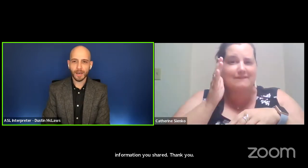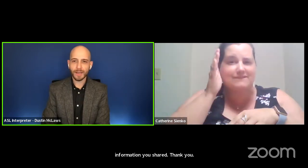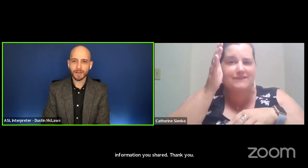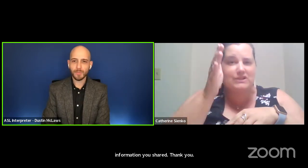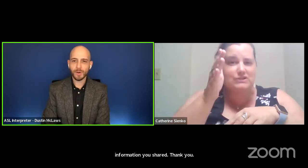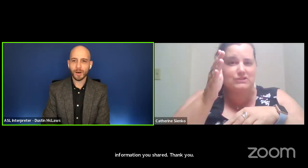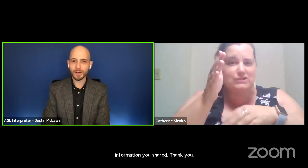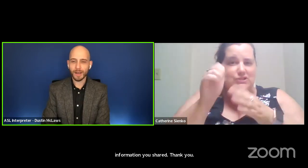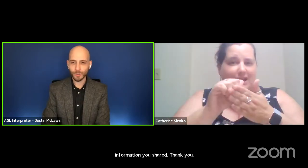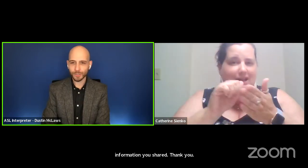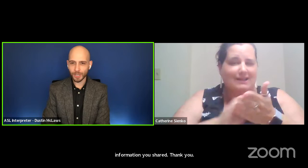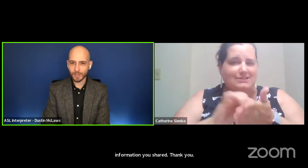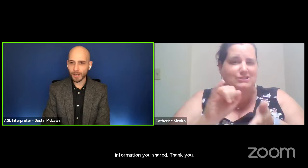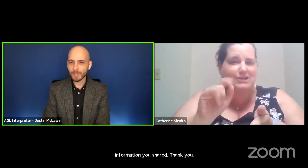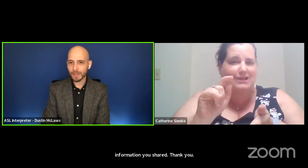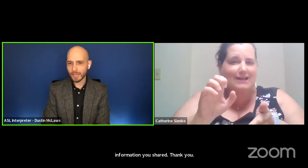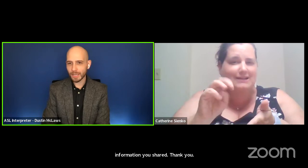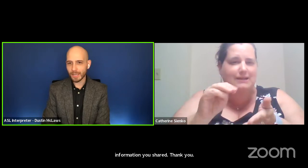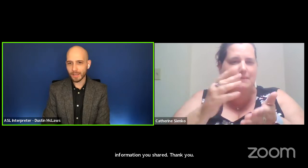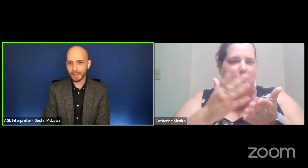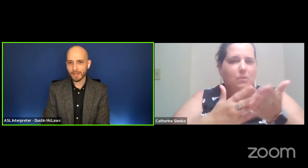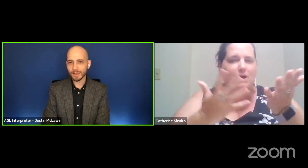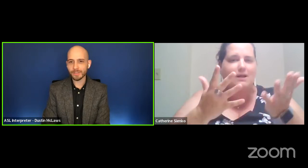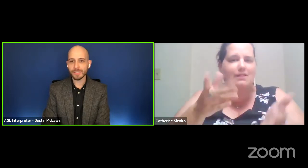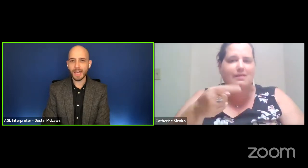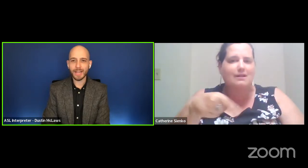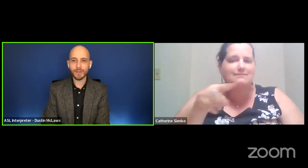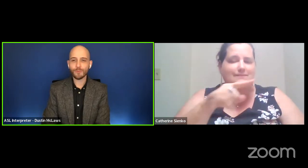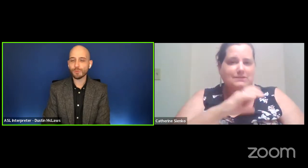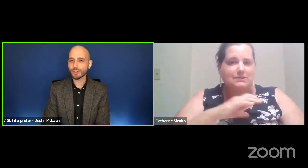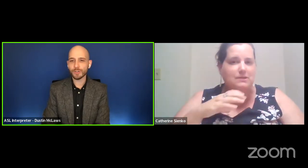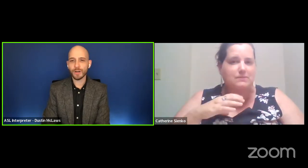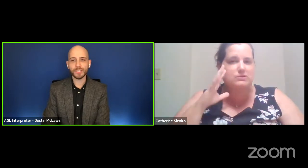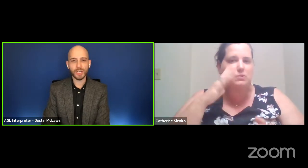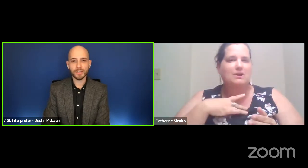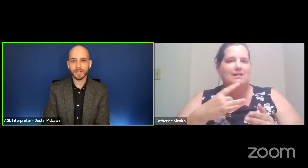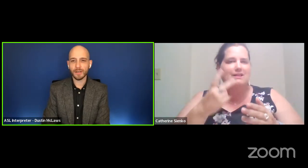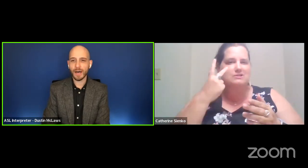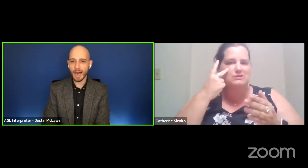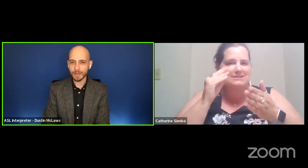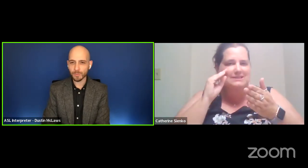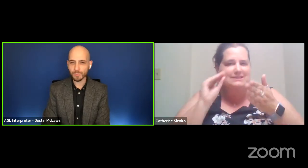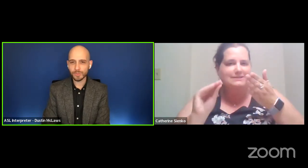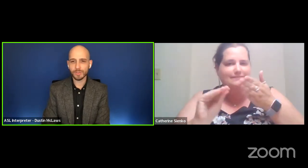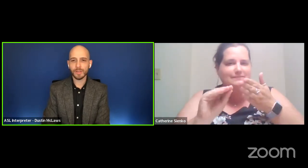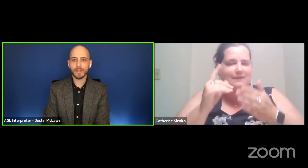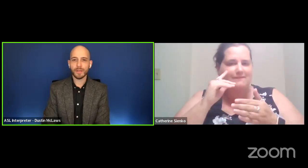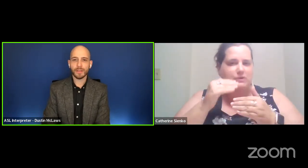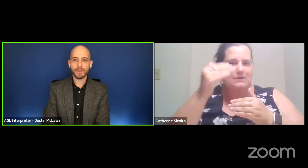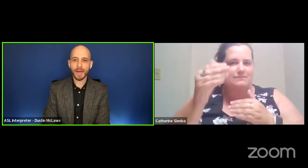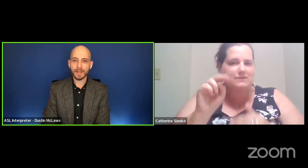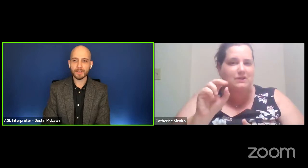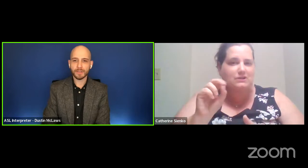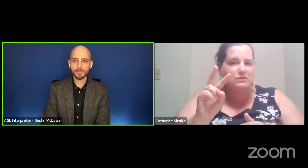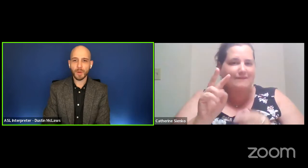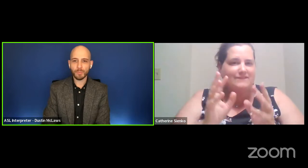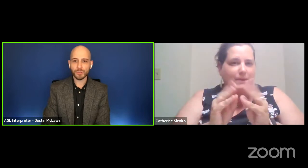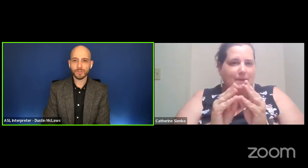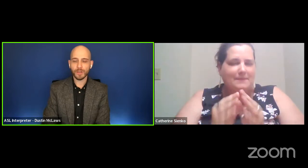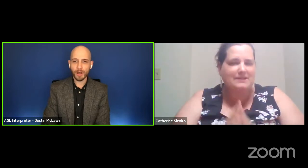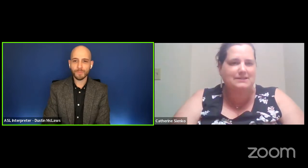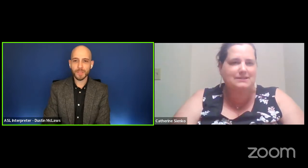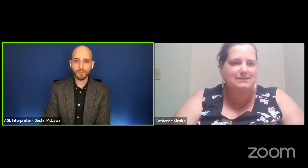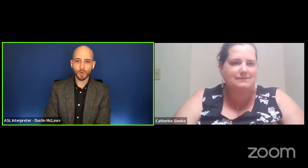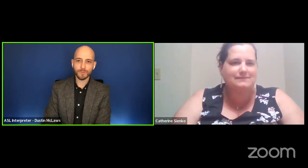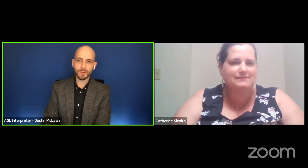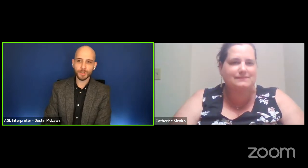The next item on our agenda is any future agenda items that